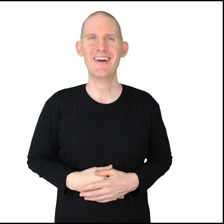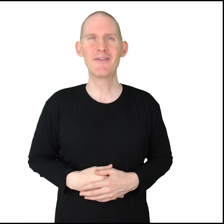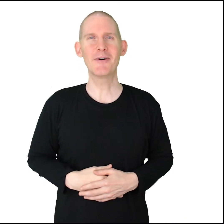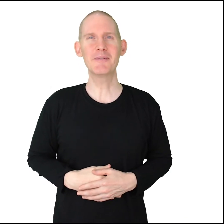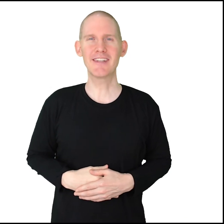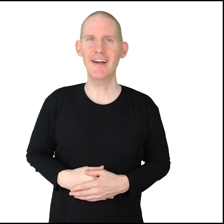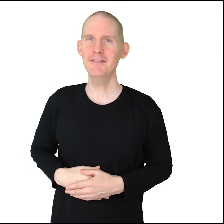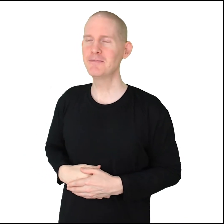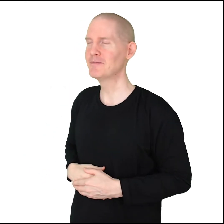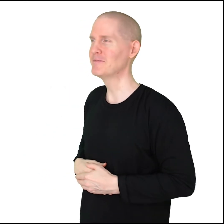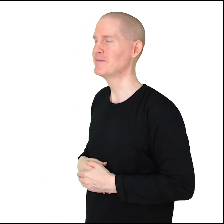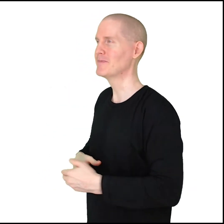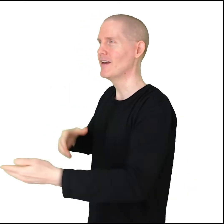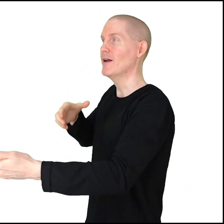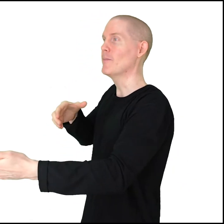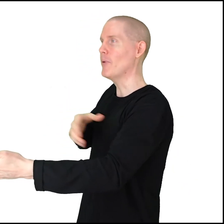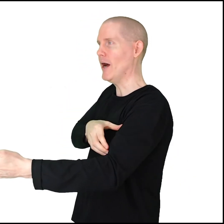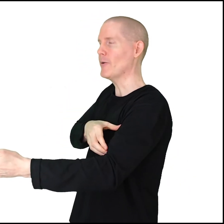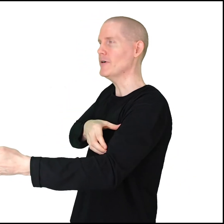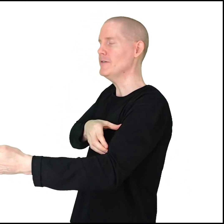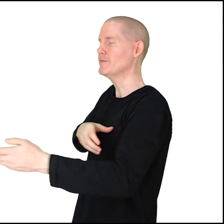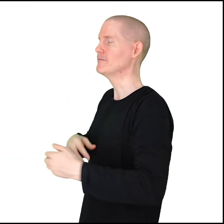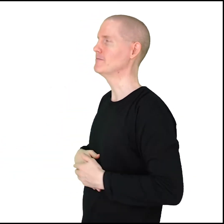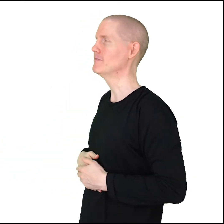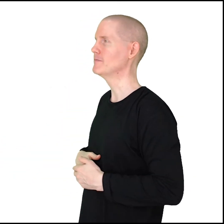From the side, power.